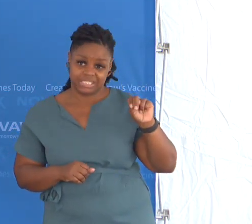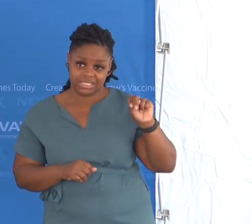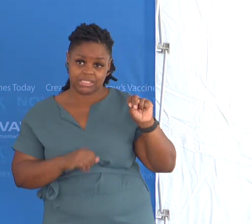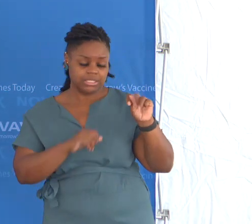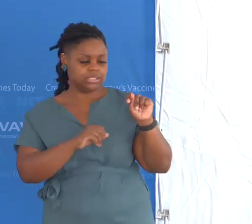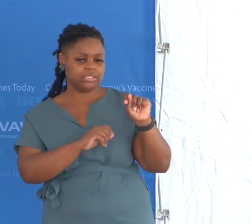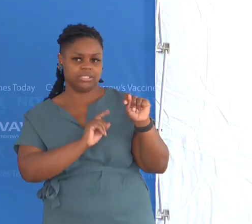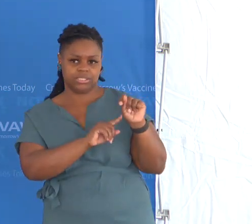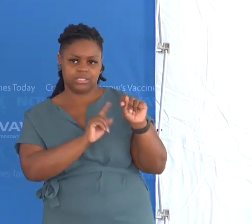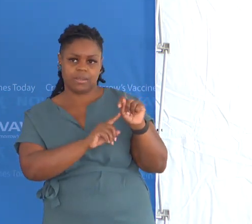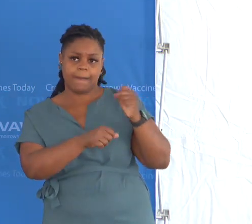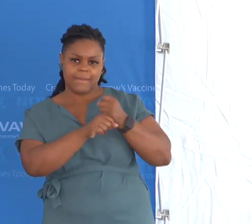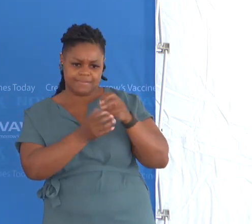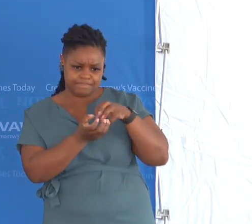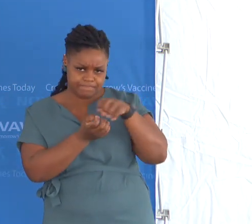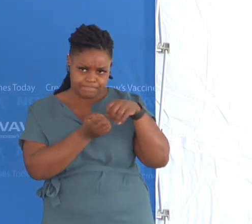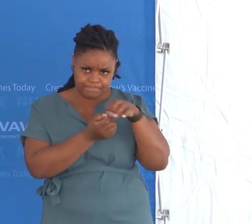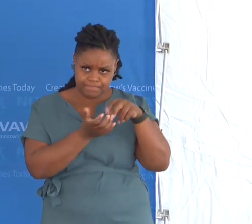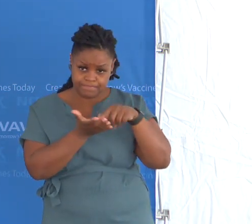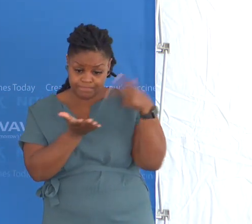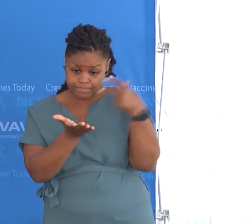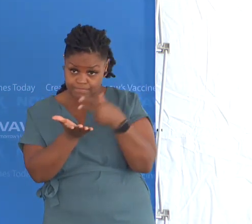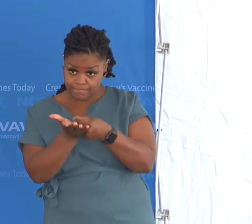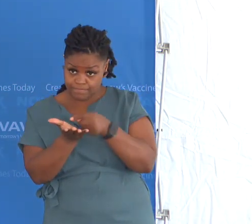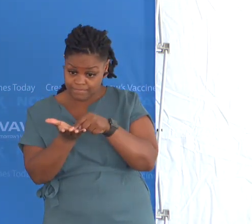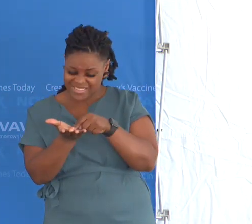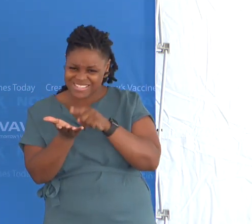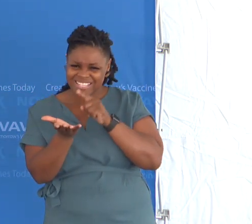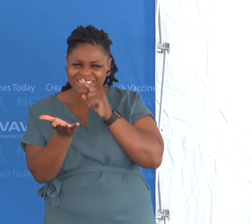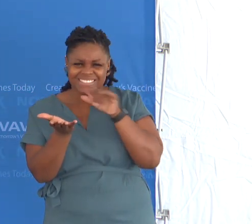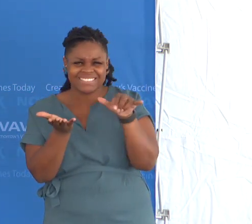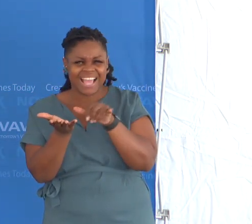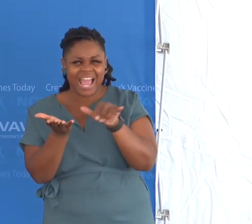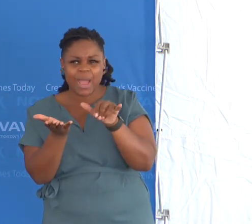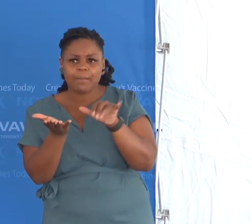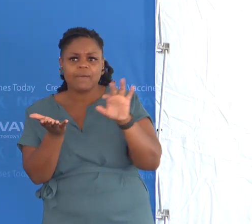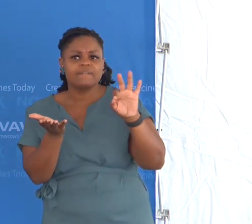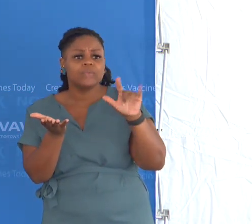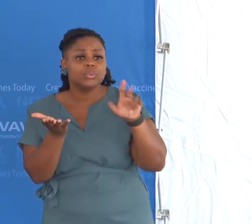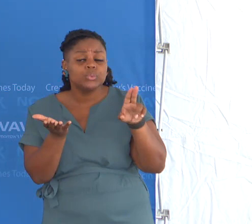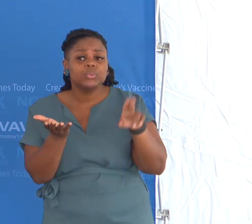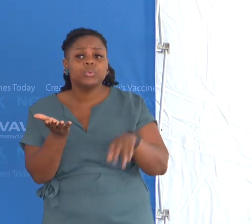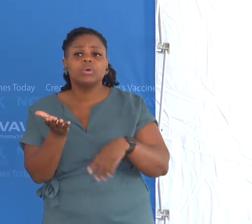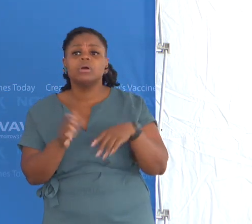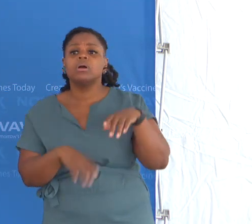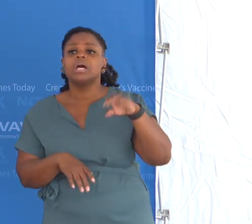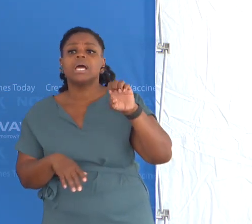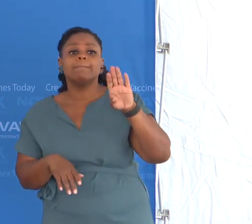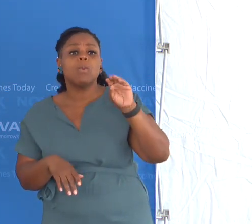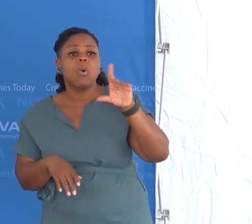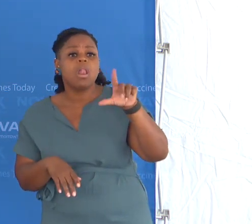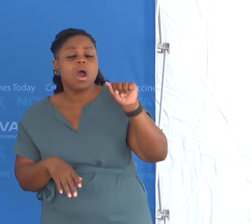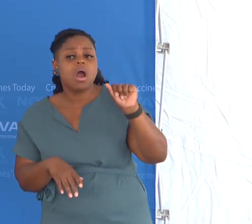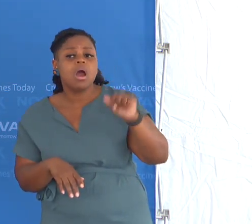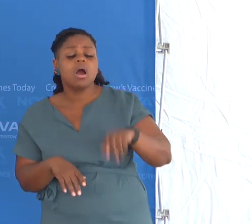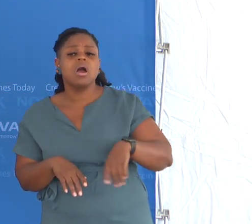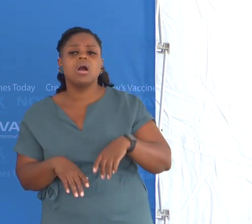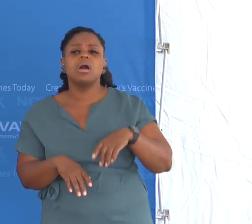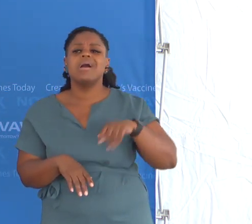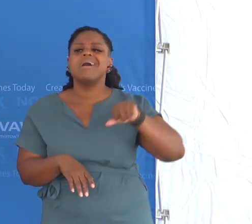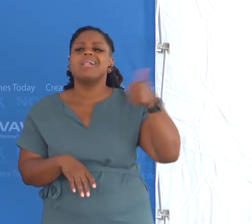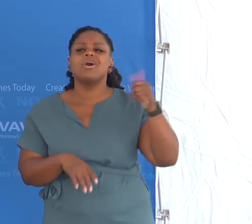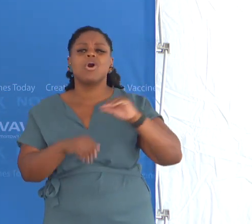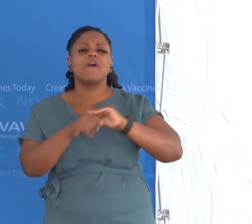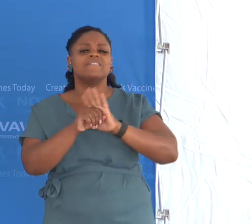inject it. Same platform for flu, for Ebola, for 3 coronavirus vaccines. This particular strain